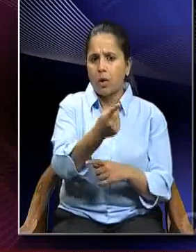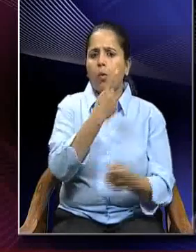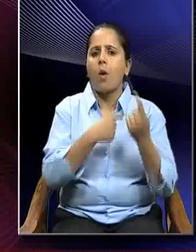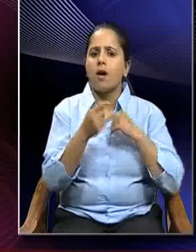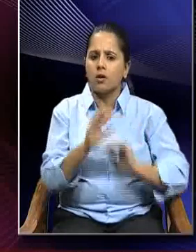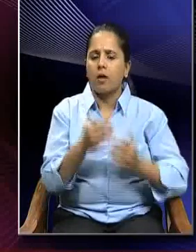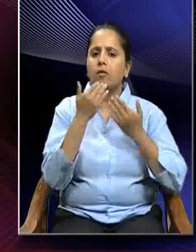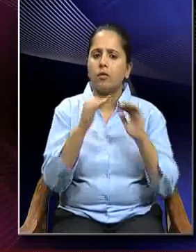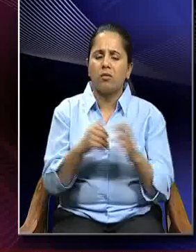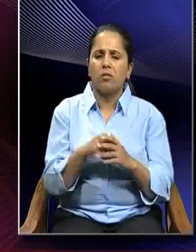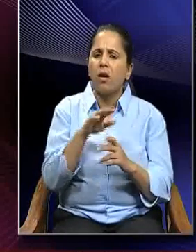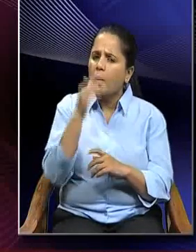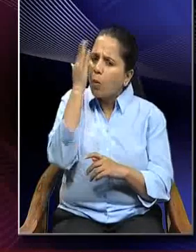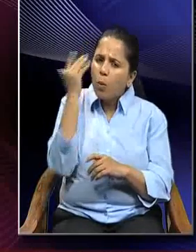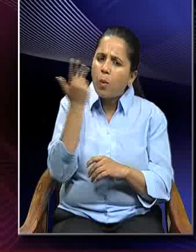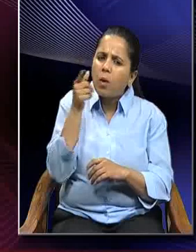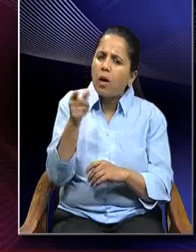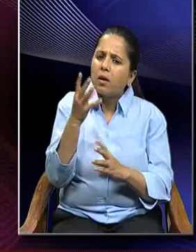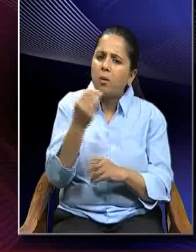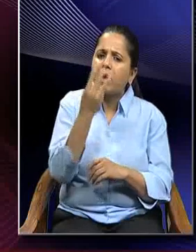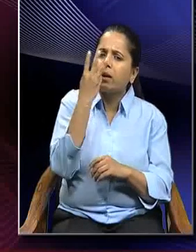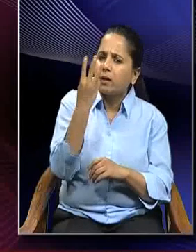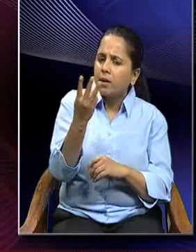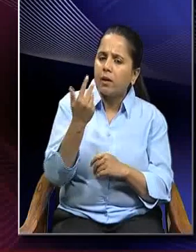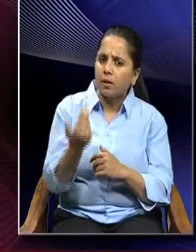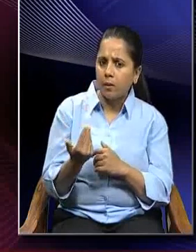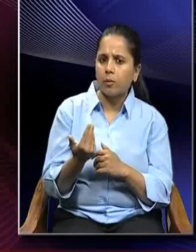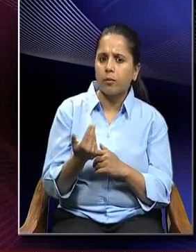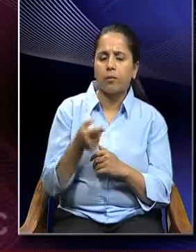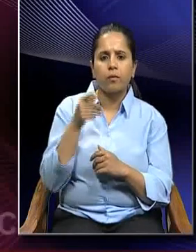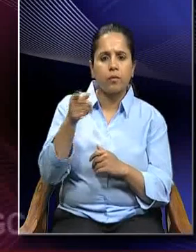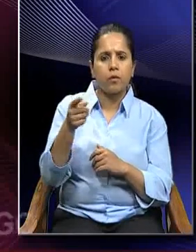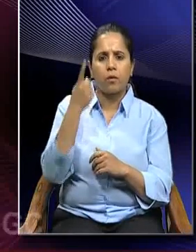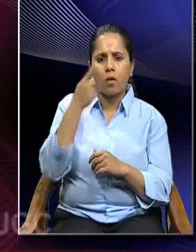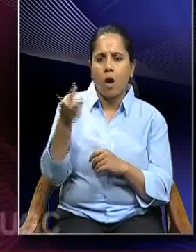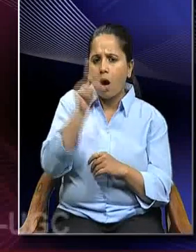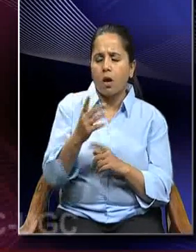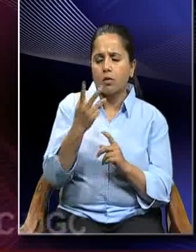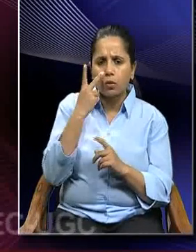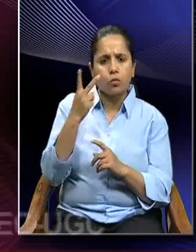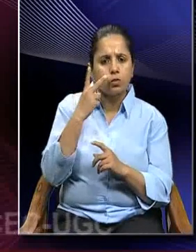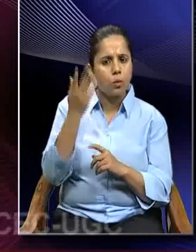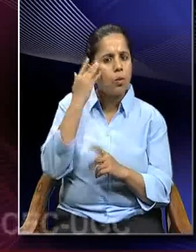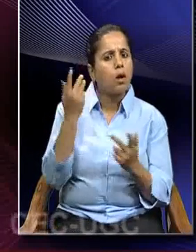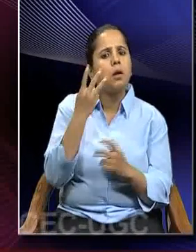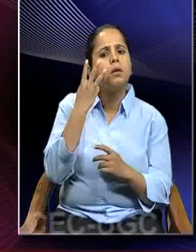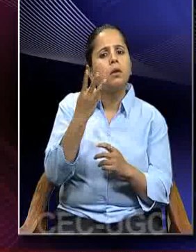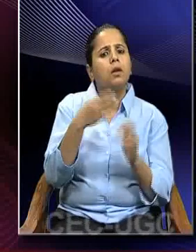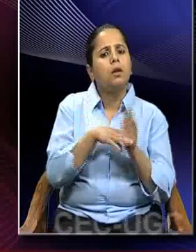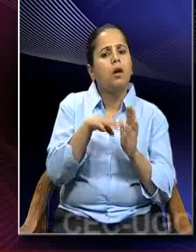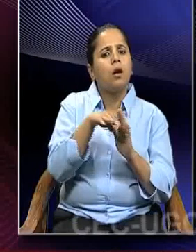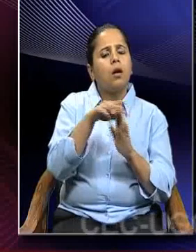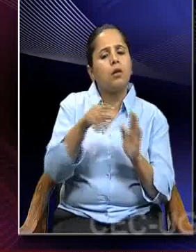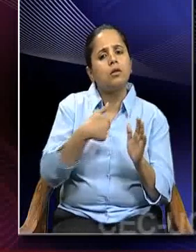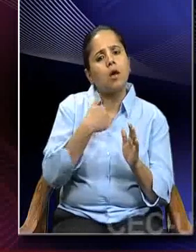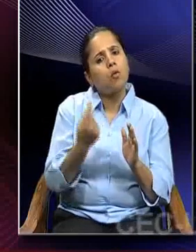question, sir, why this number 3 is coming to us repeatedly? Why only 3 levels of self?